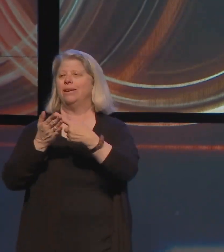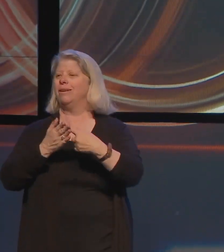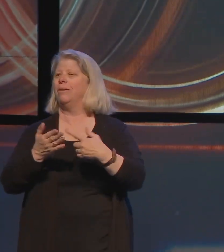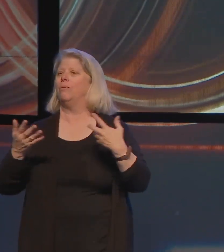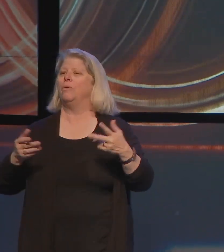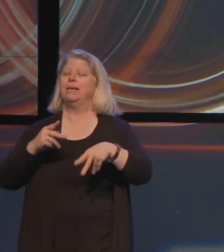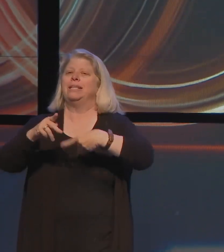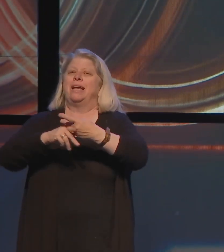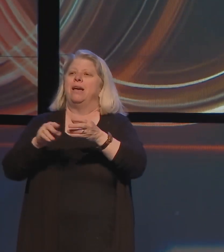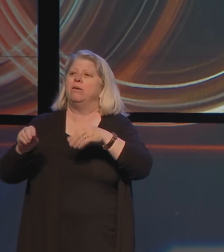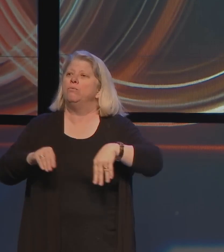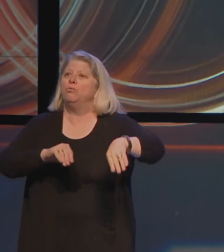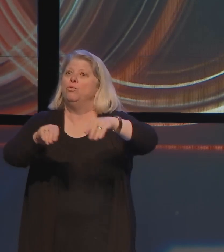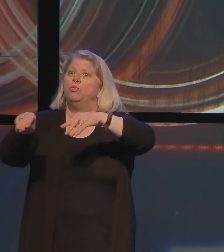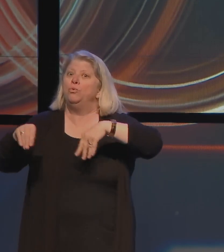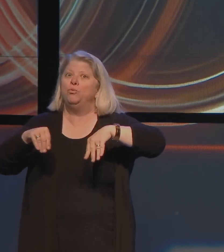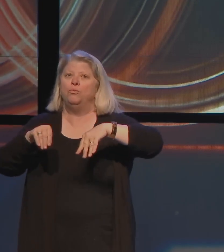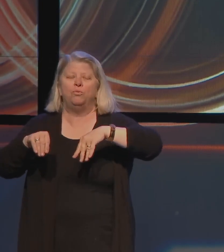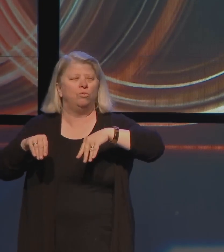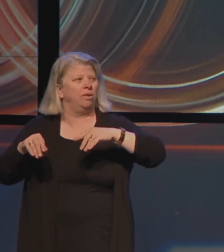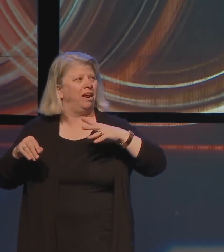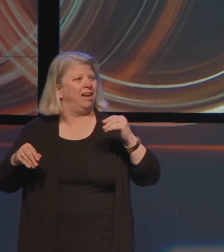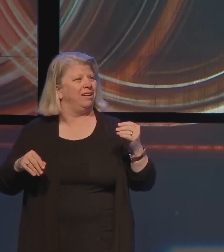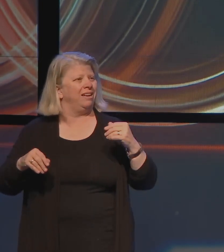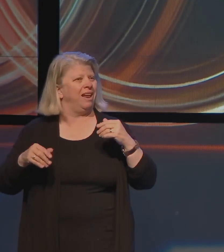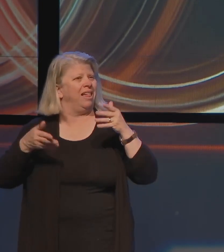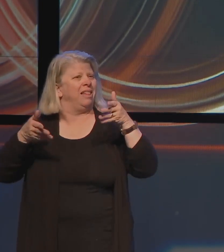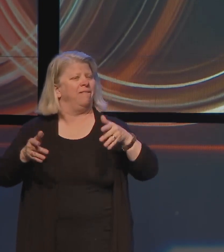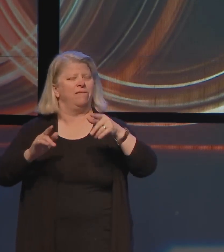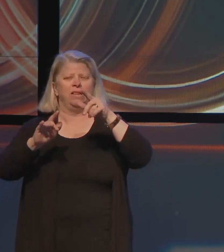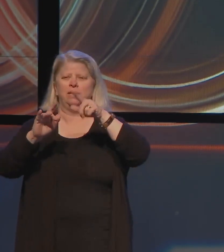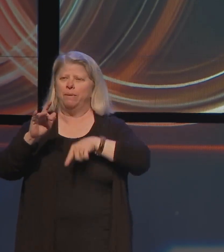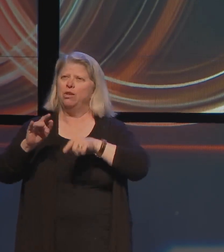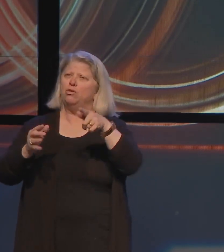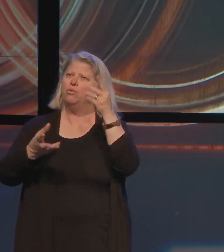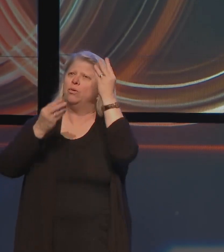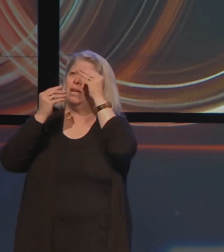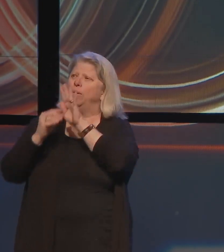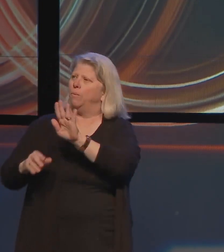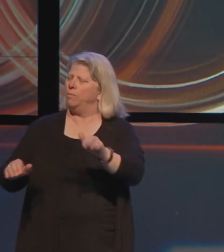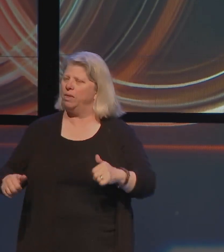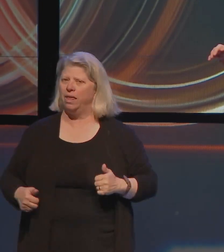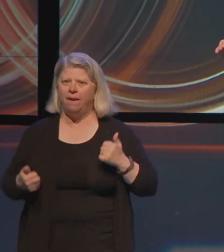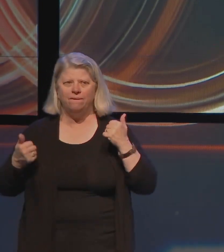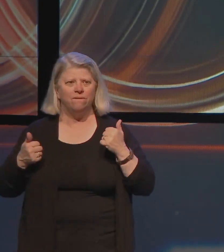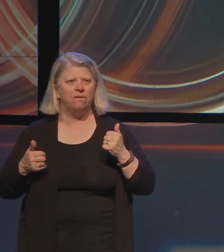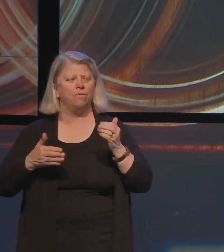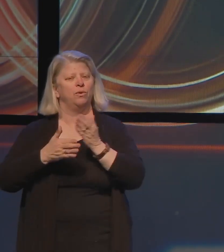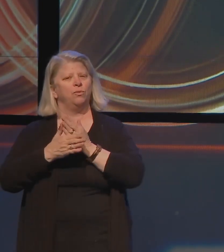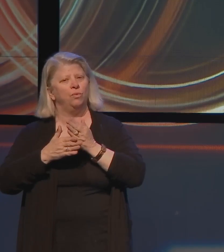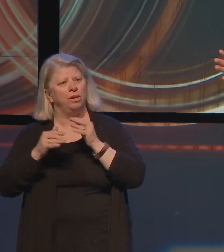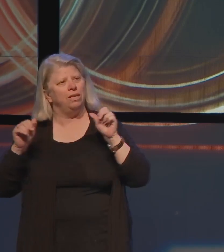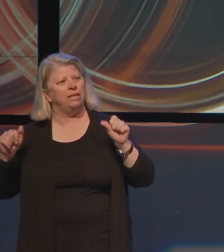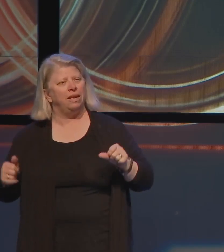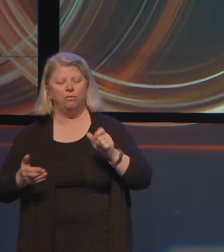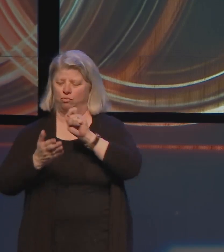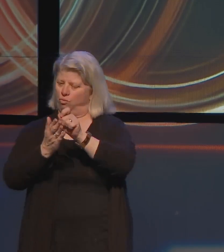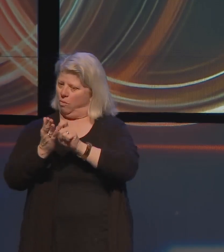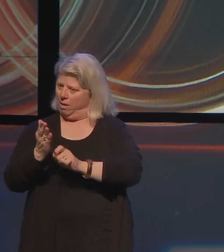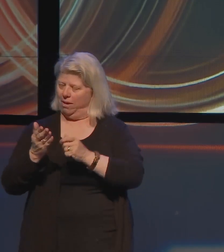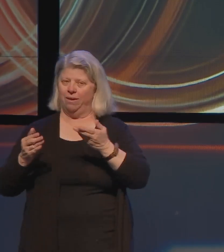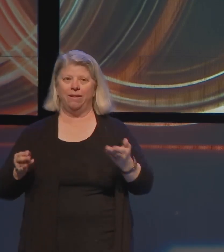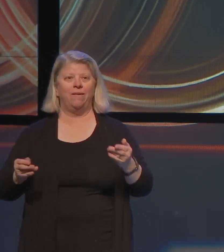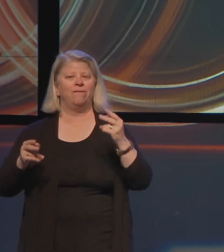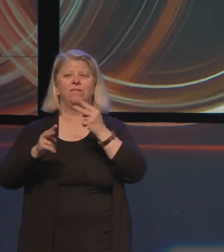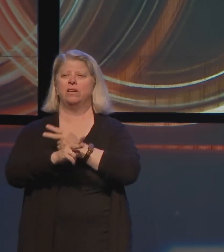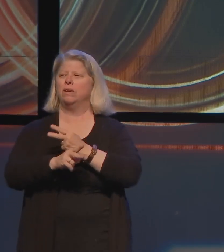What kind of movement in your, and I left some space there for you to think about your life, right? In between these. You can write down things,